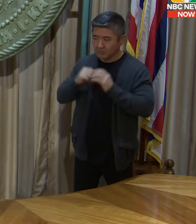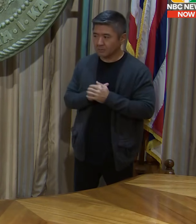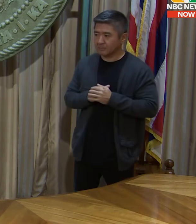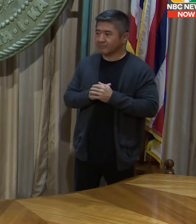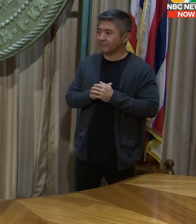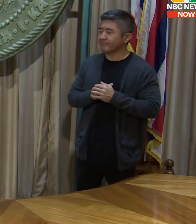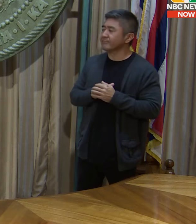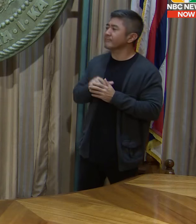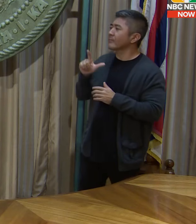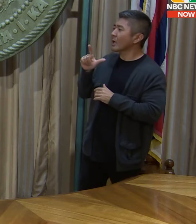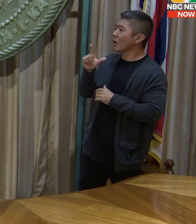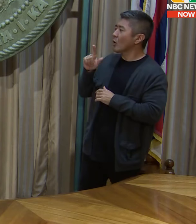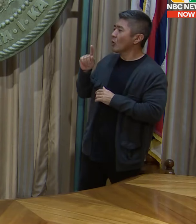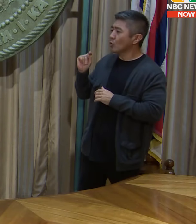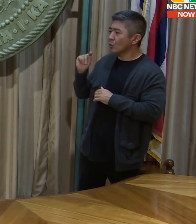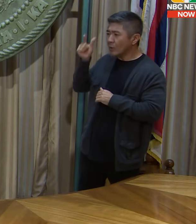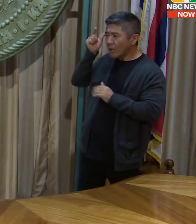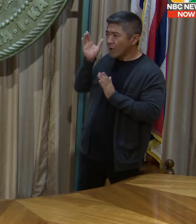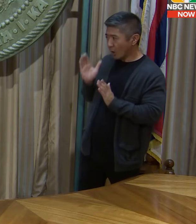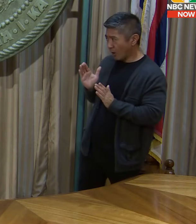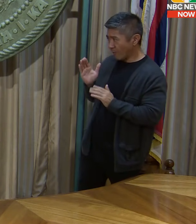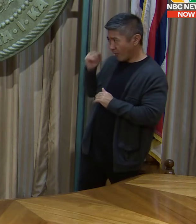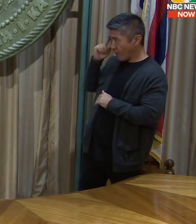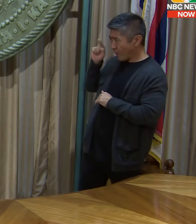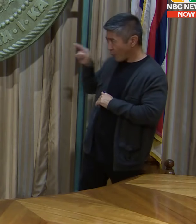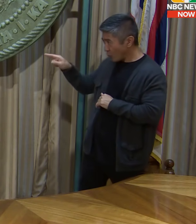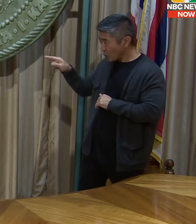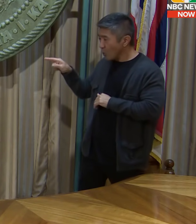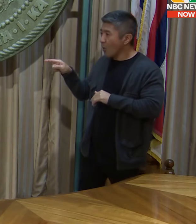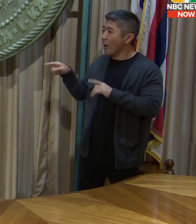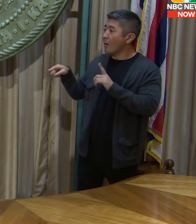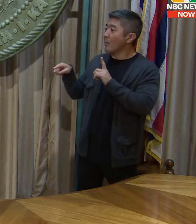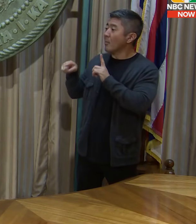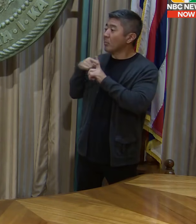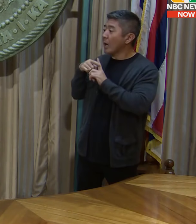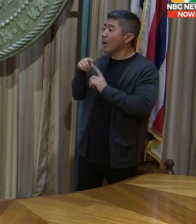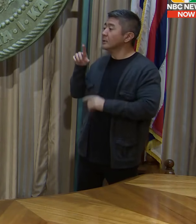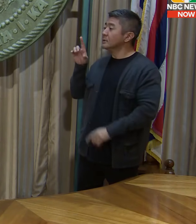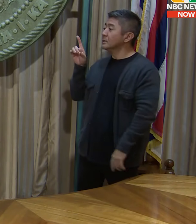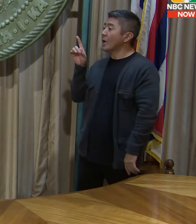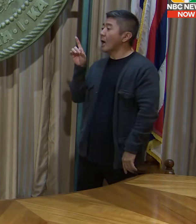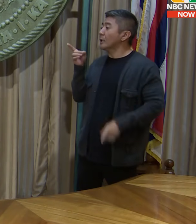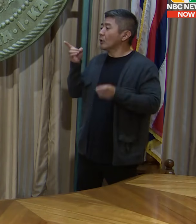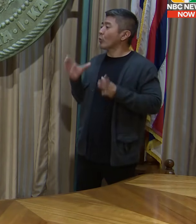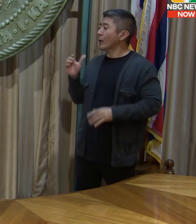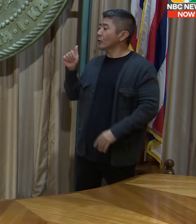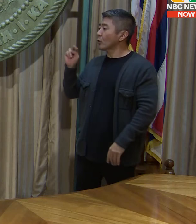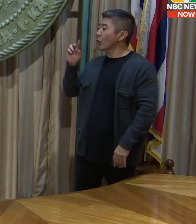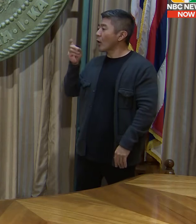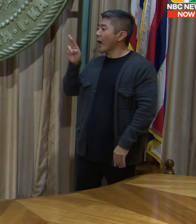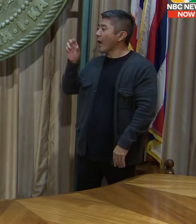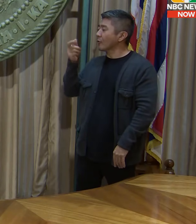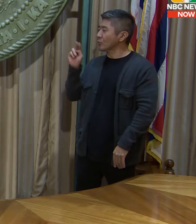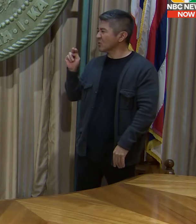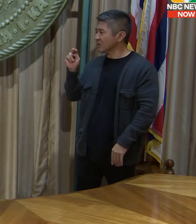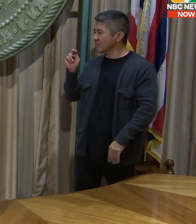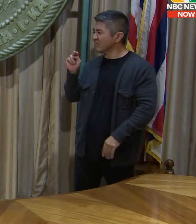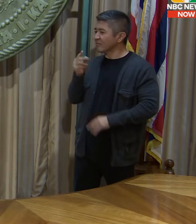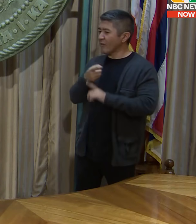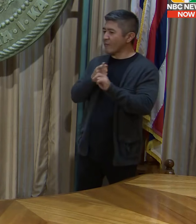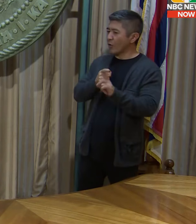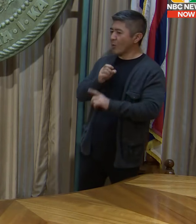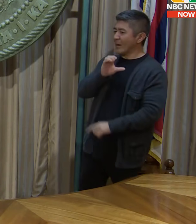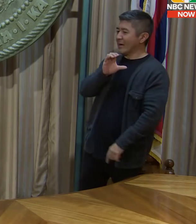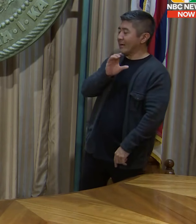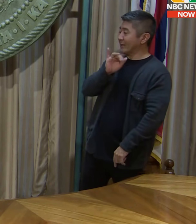Lieutenant Governor, this question is directed to you as well as to Director Anderson. This is from Lenny Gill, Civil B. Knowing that some young adults